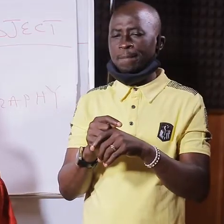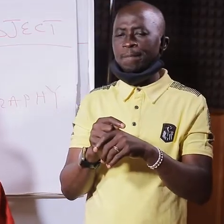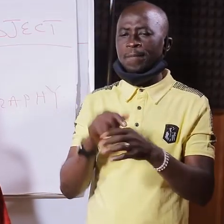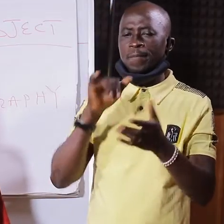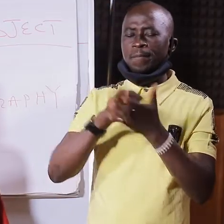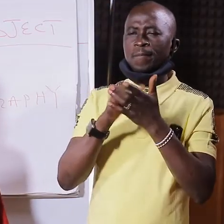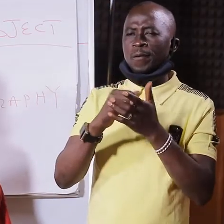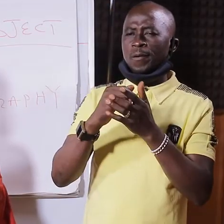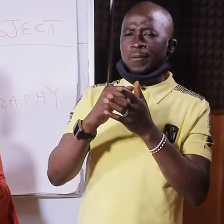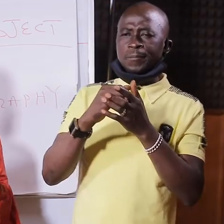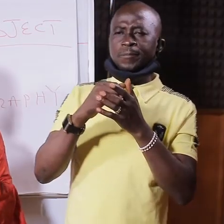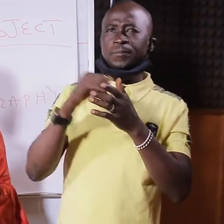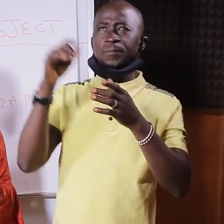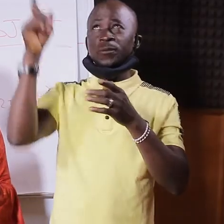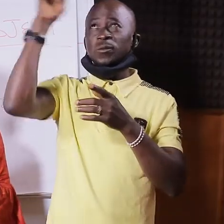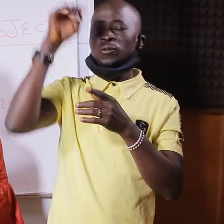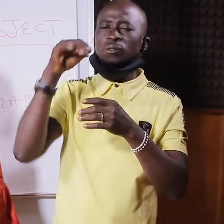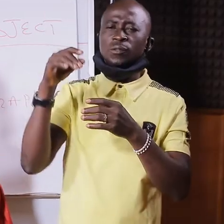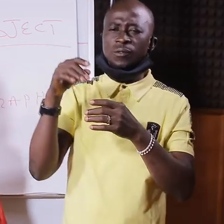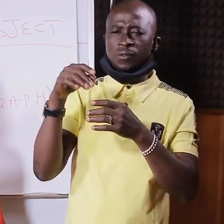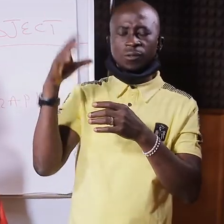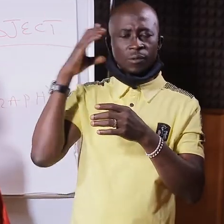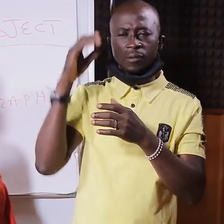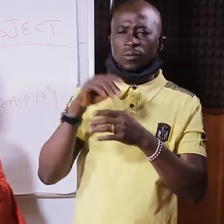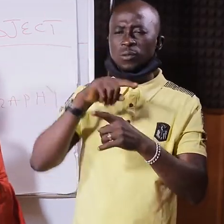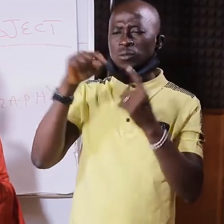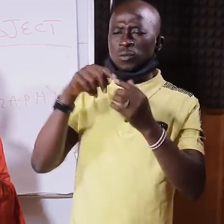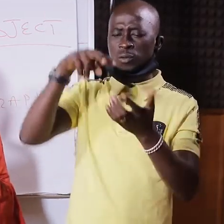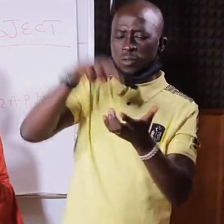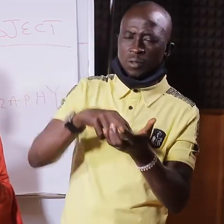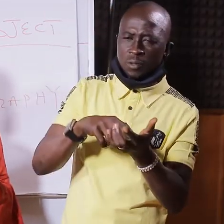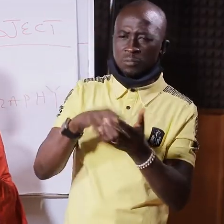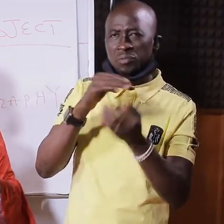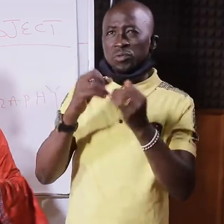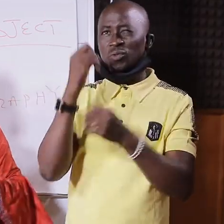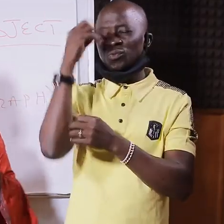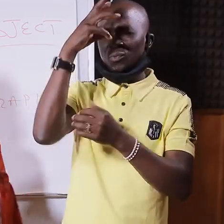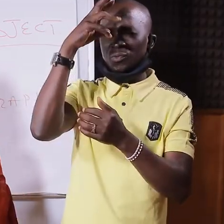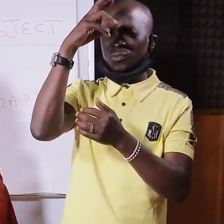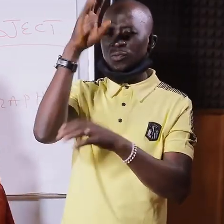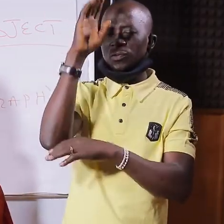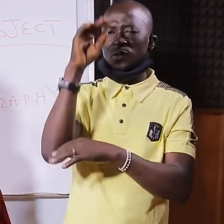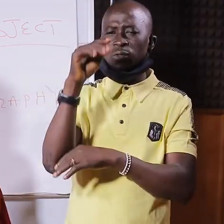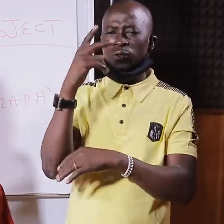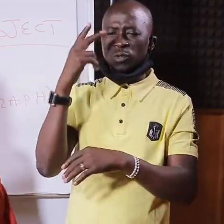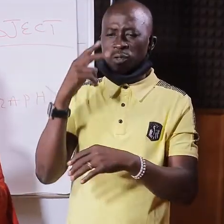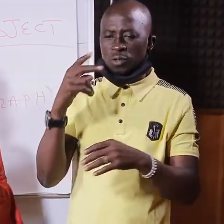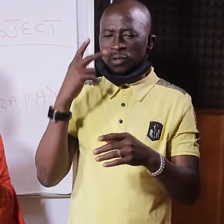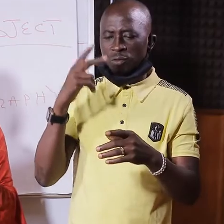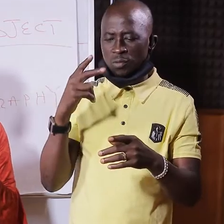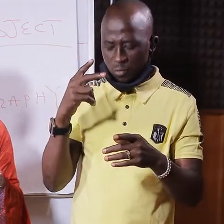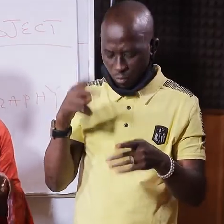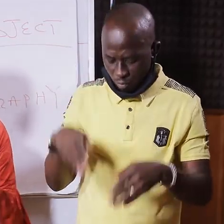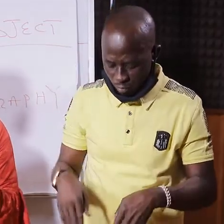that the sun is overhead, you stand, when you stand and let's say 12 noon, you find out that you are standing exactly